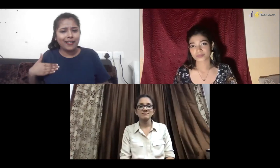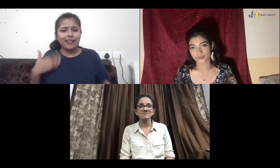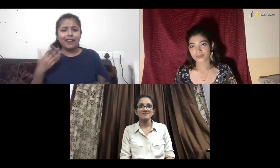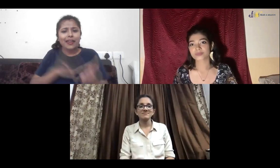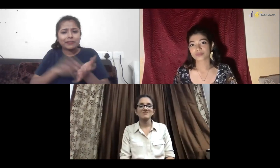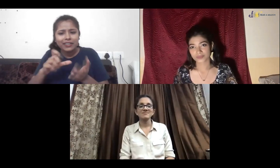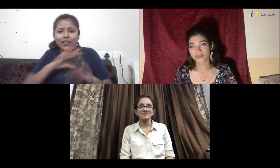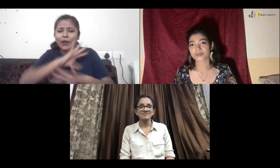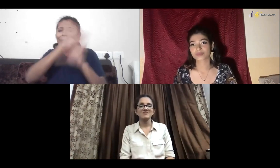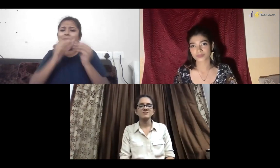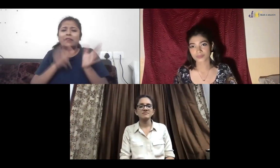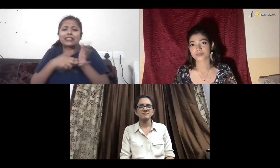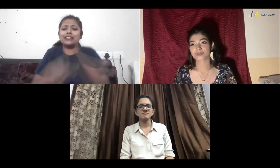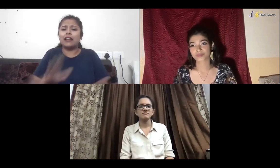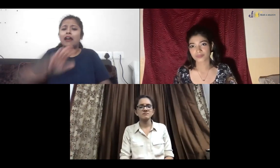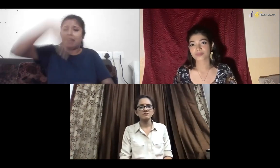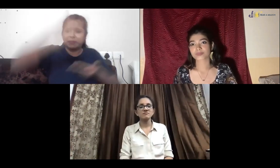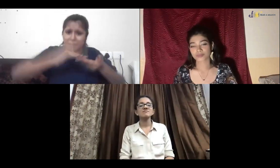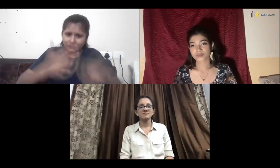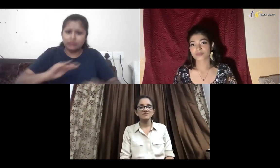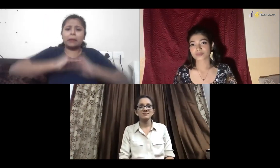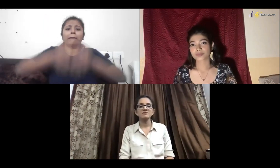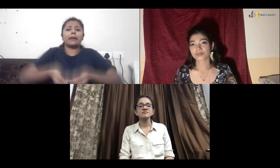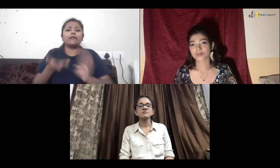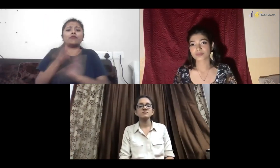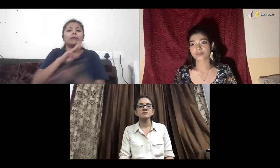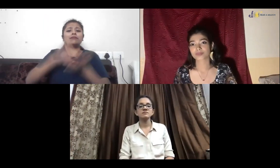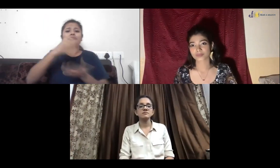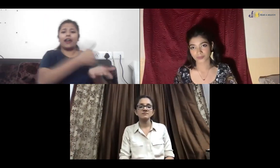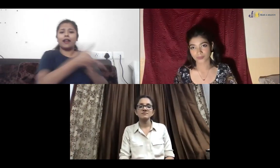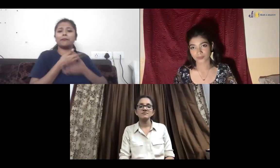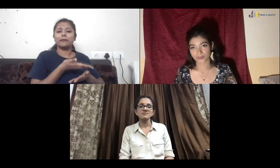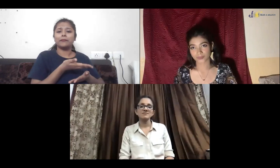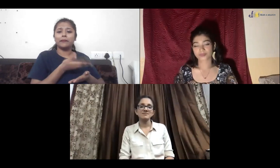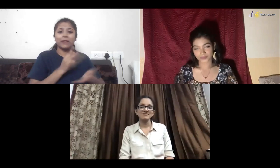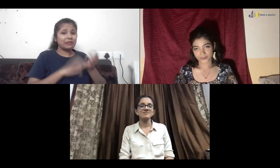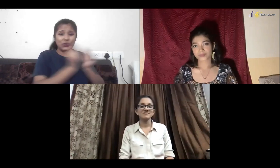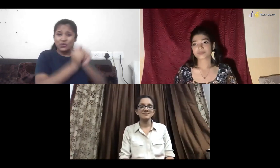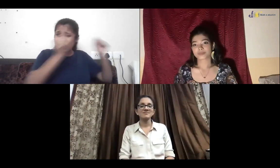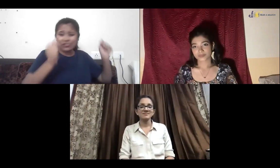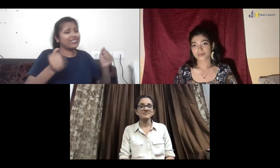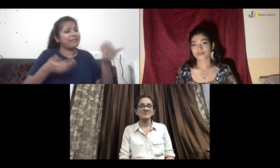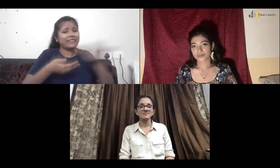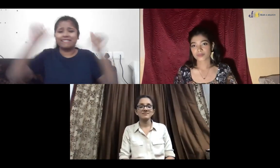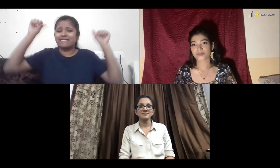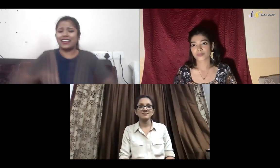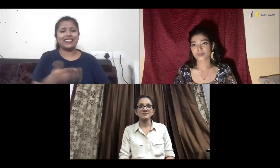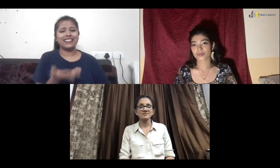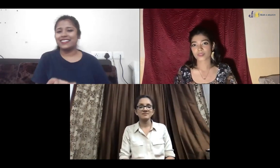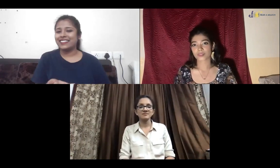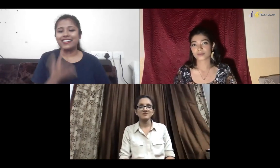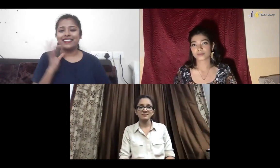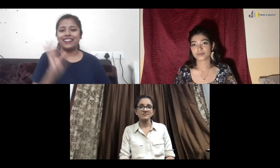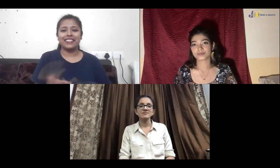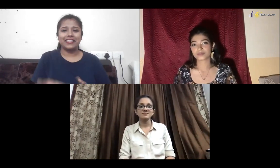say that you are a virgin or you are So bleeding. things is natural. After marriage, we have babies. So that's help us. If we